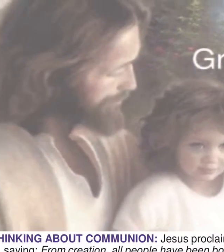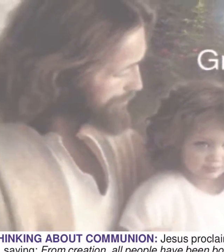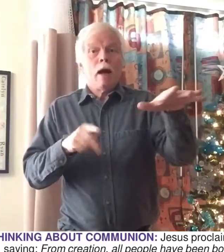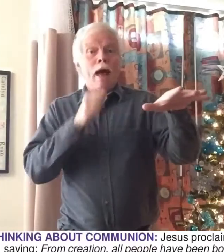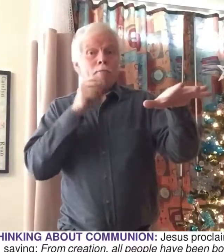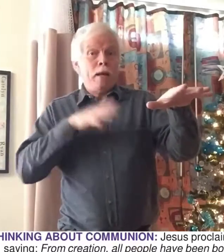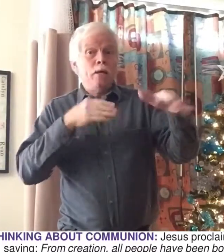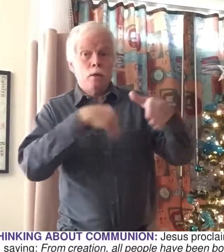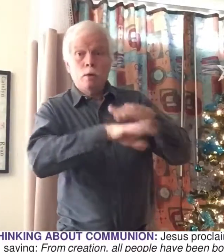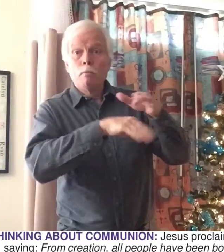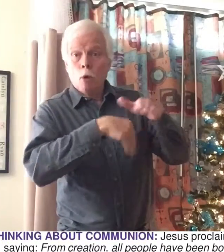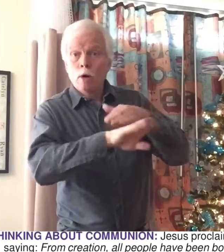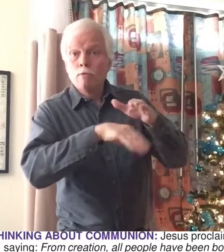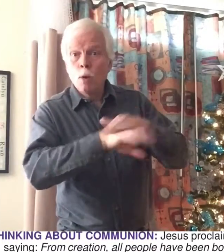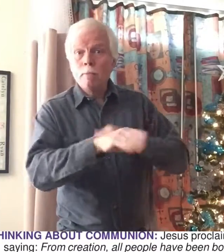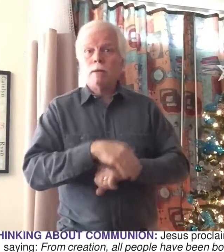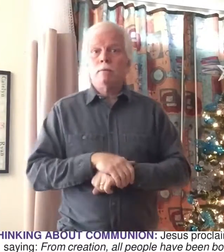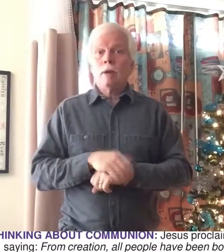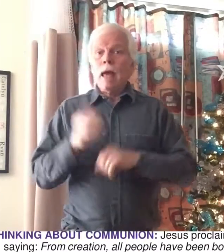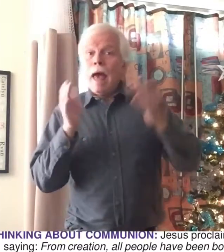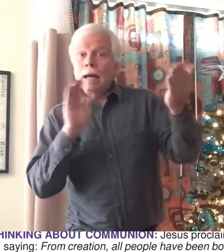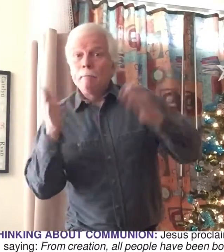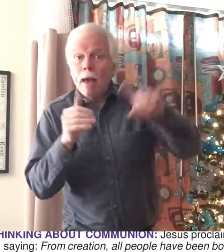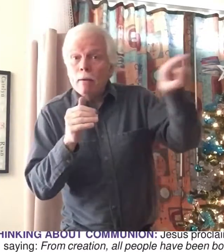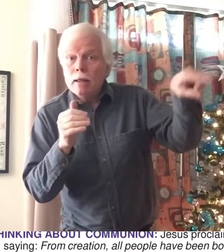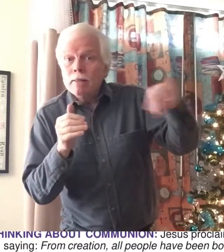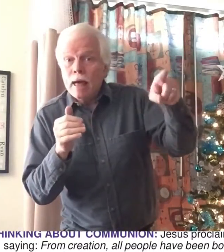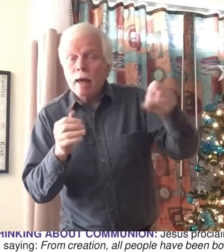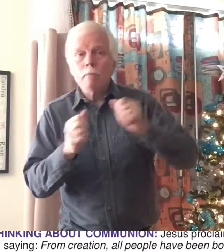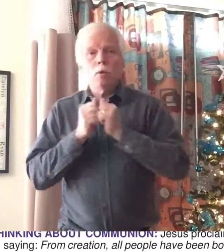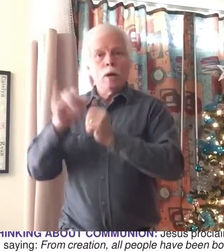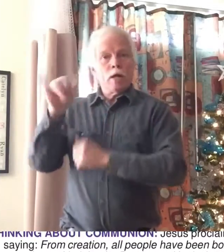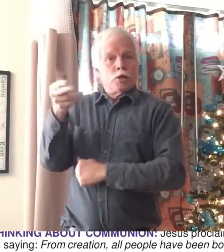that soon after we arrive home.